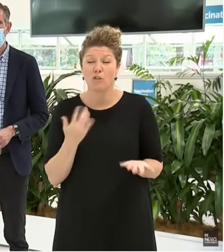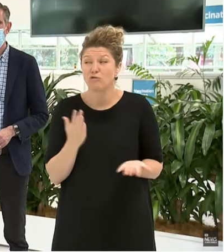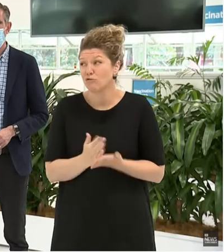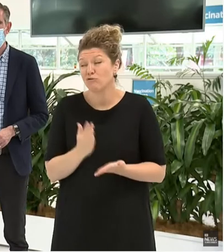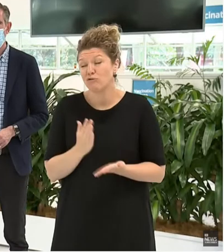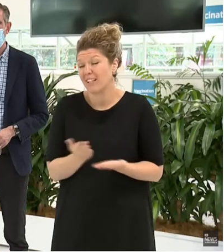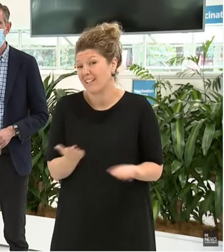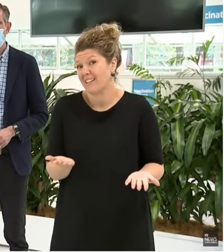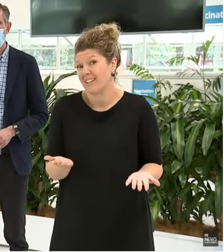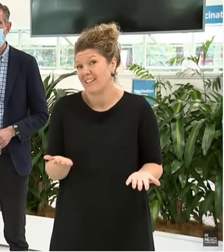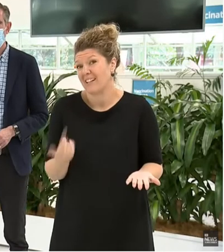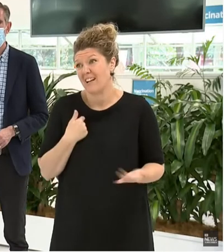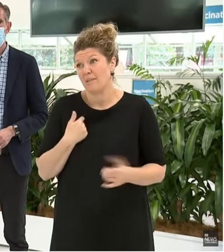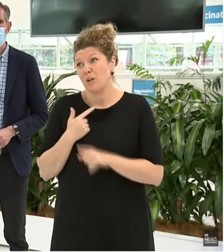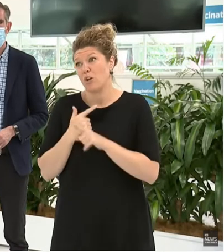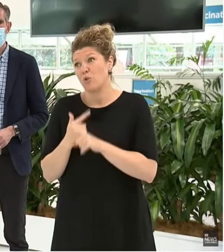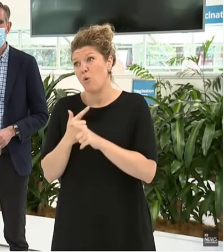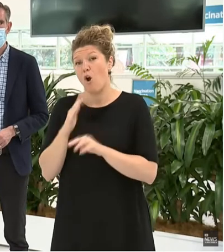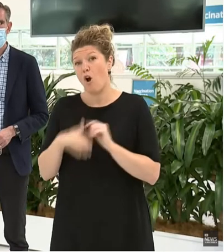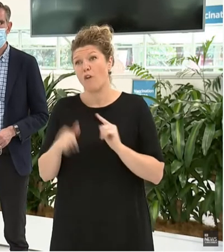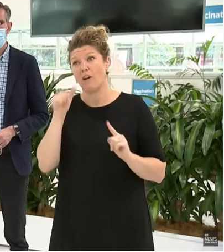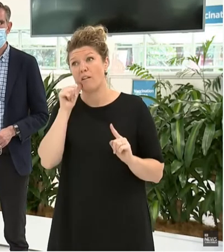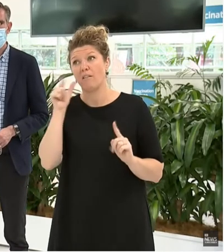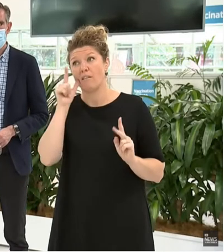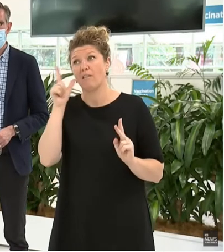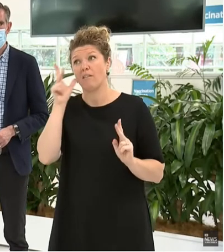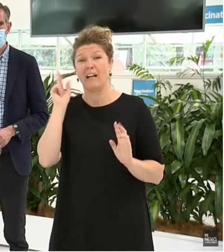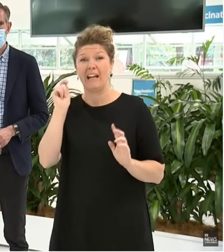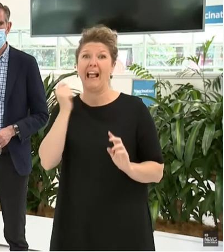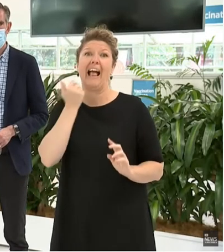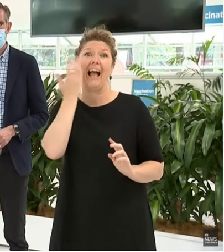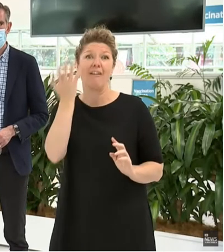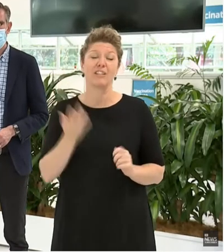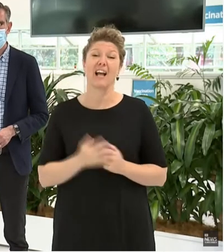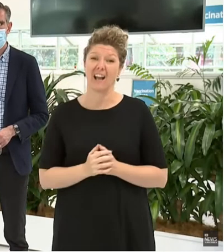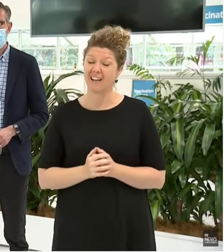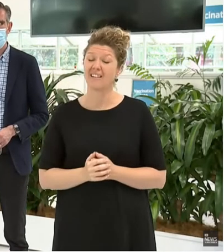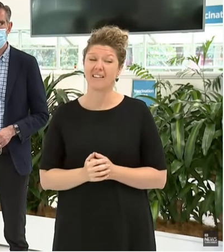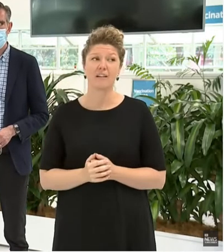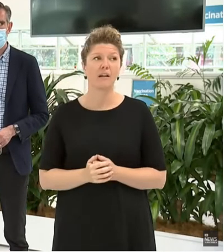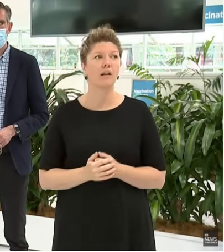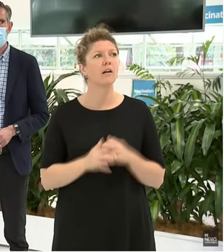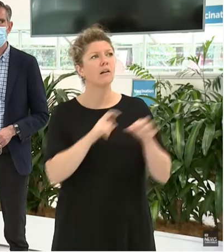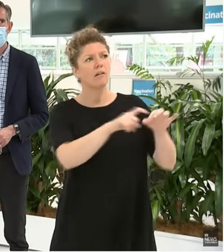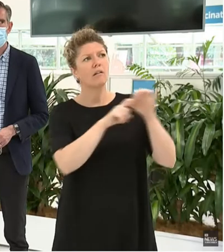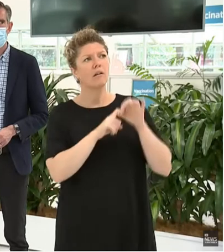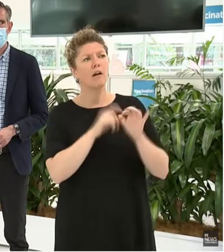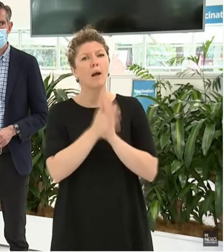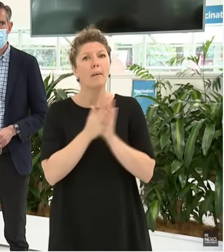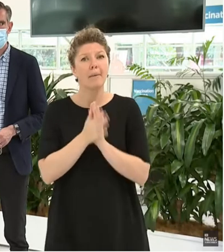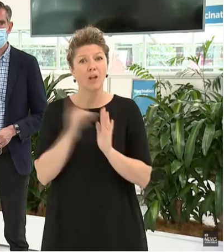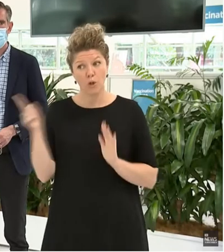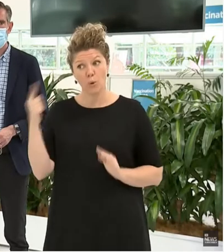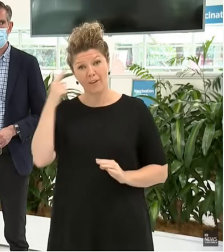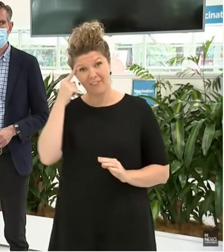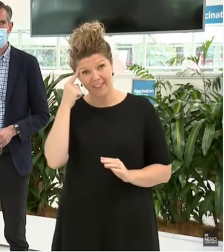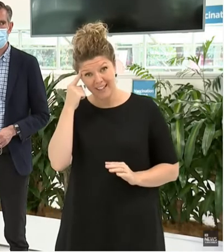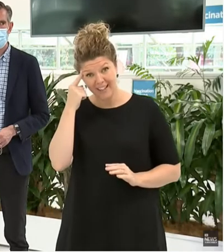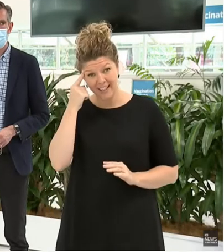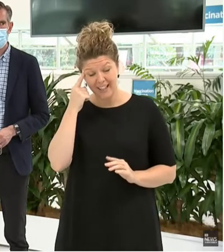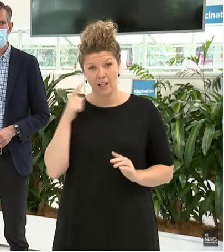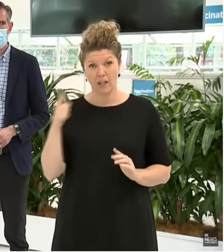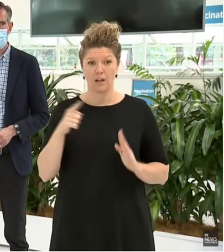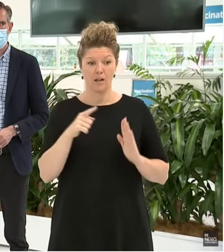every day. The only day I didn't have a discussion about that was yesterday on Christmas Day, but again this morning. So does that mean it'd be accurate to say that you're considering